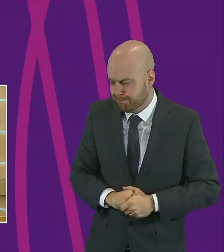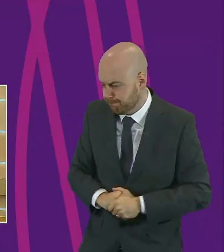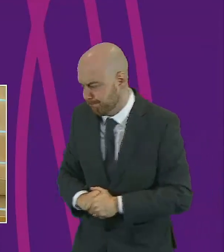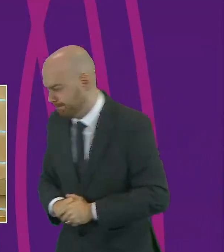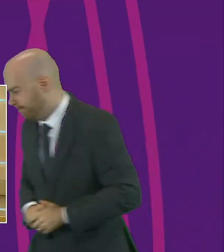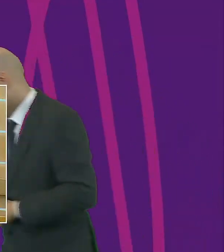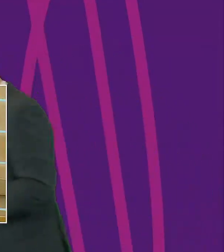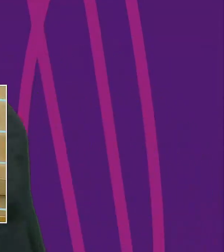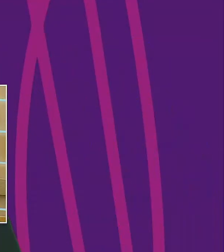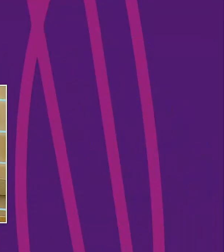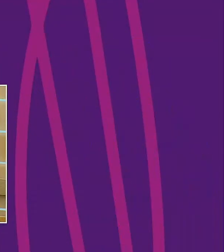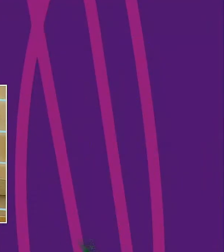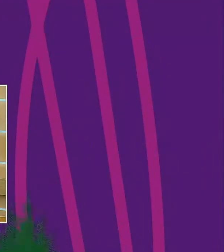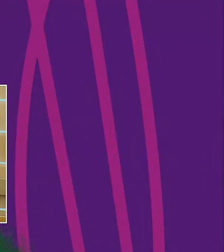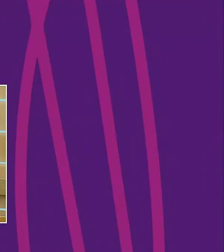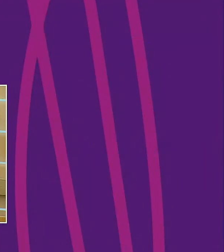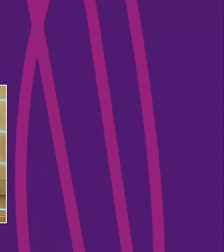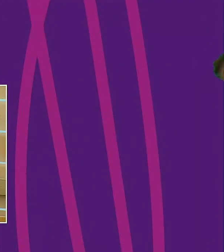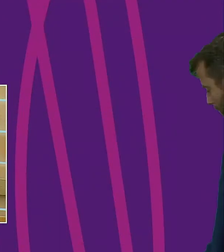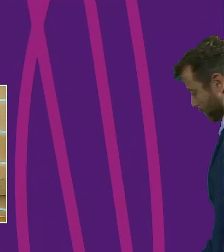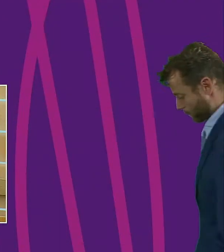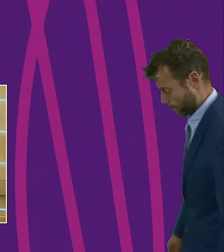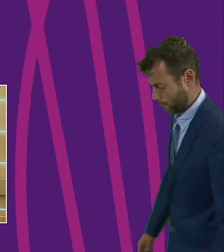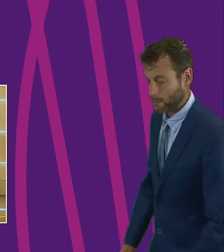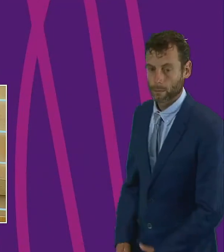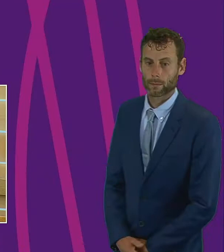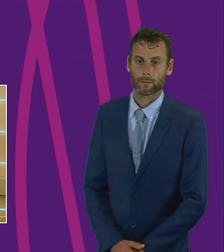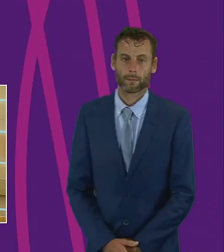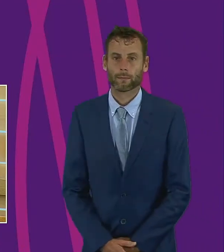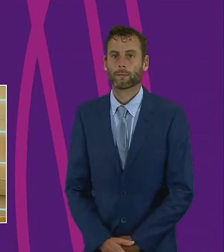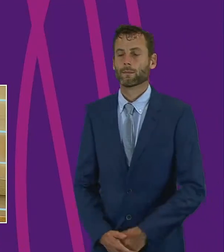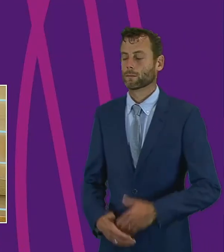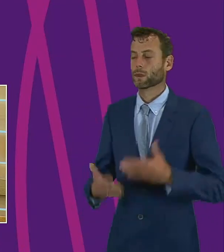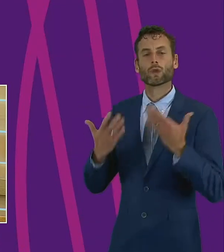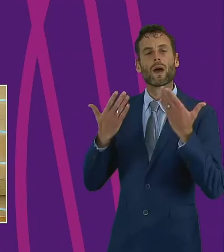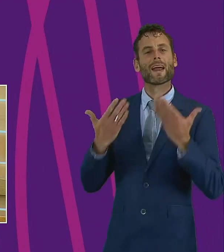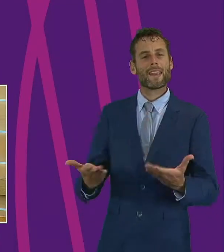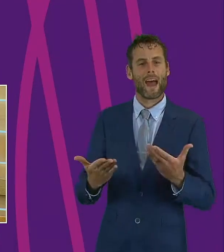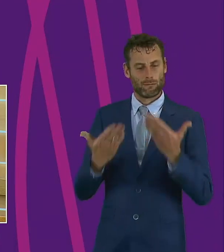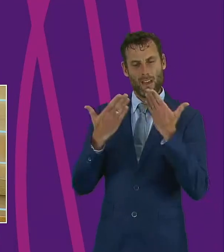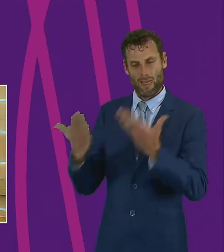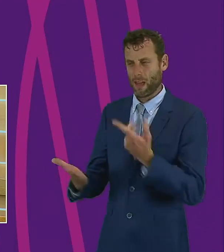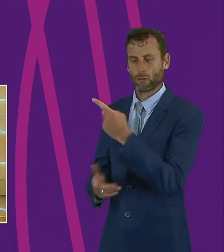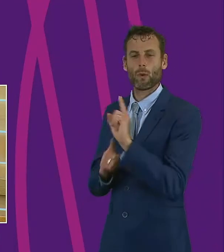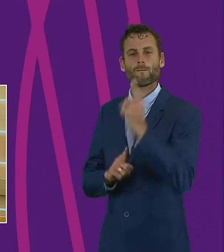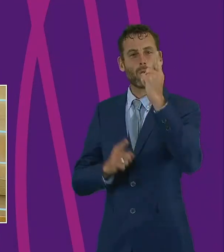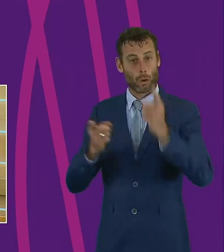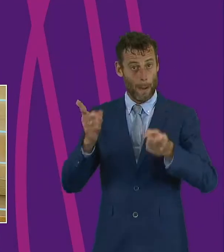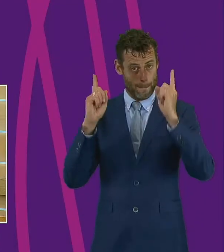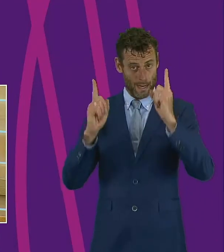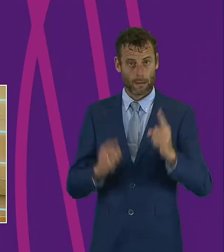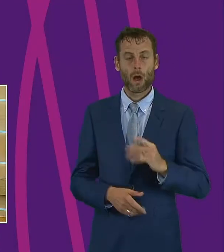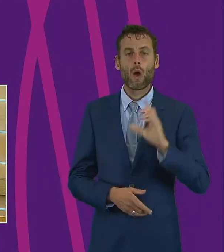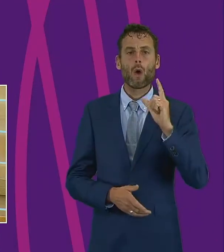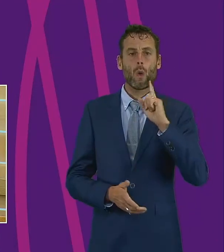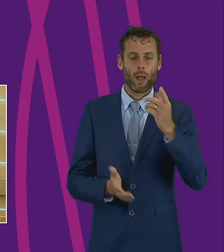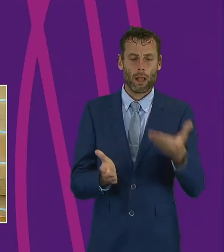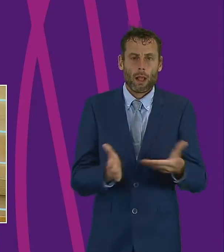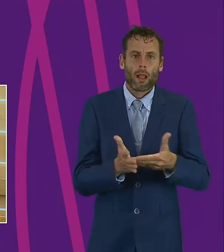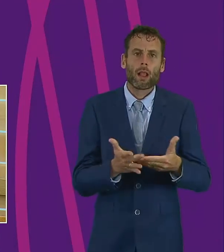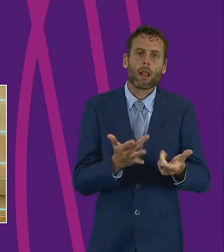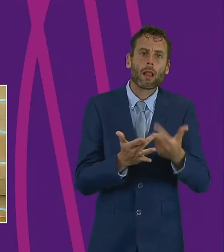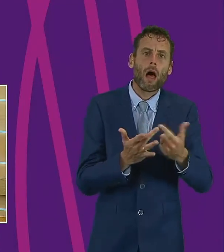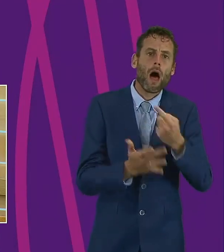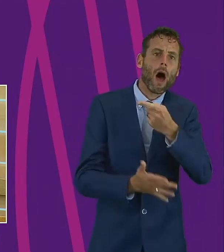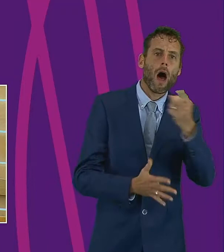Thank you very much, First Minister. We're going to turn now to questions. I could urge members, we're going to take all the supplementary questions after question 7. All